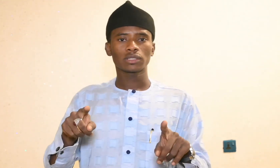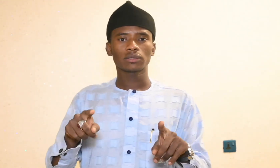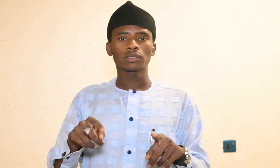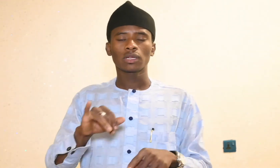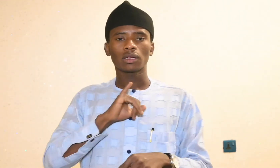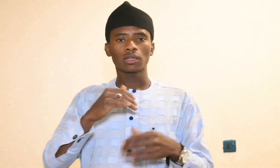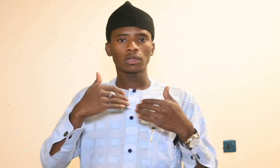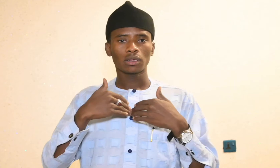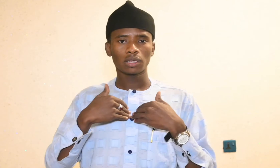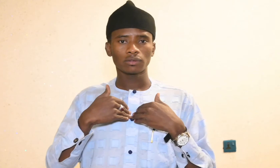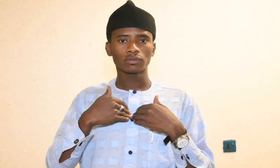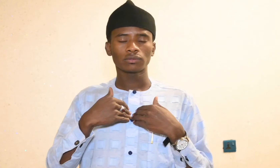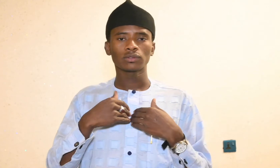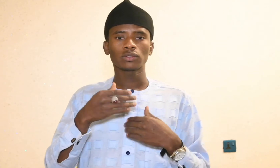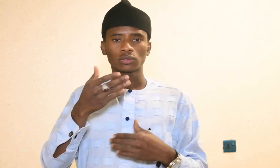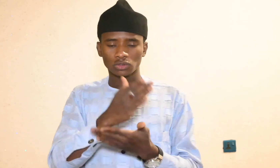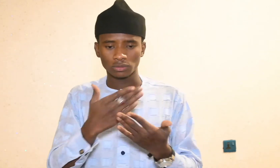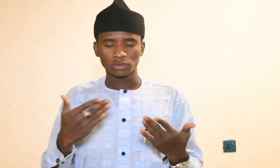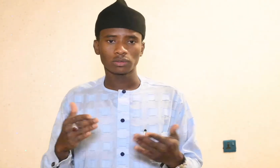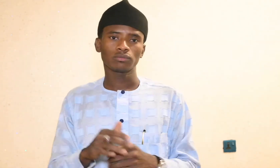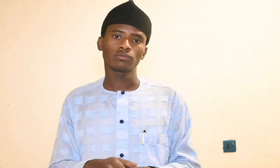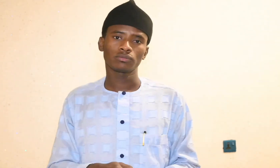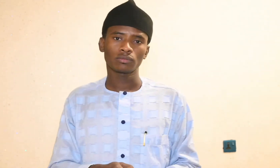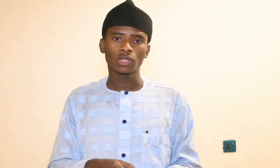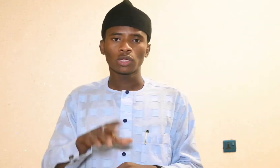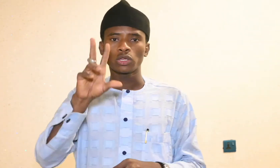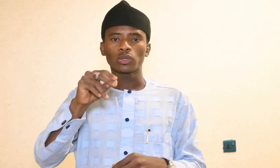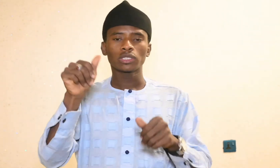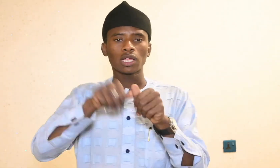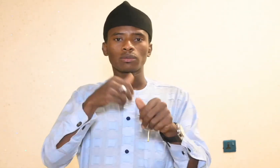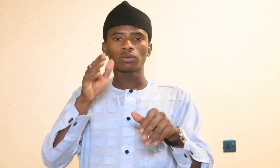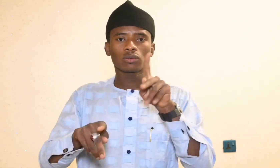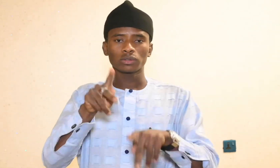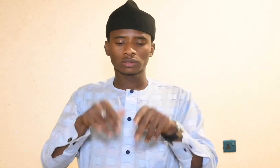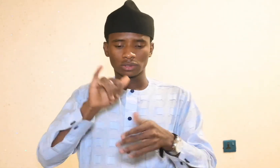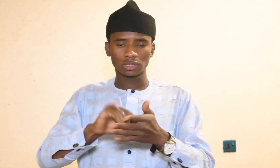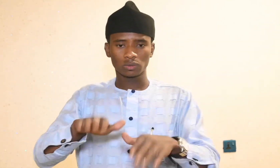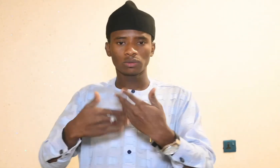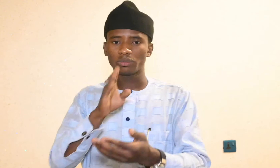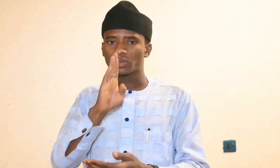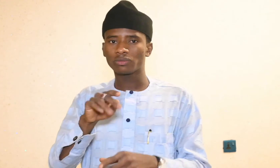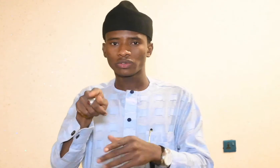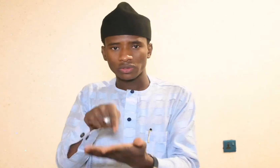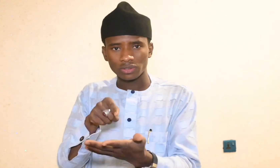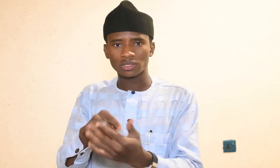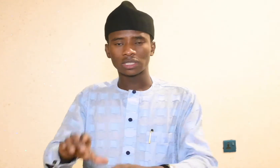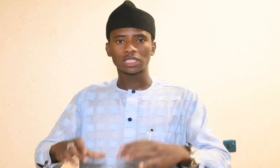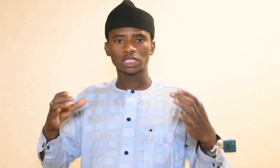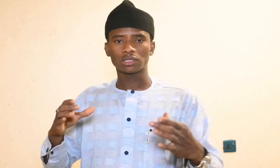have not too good news, is that not everyone is given that opportunity because the need for